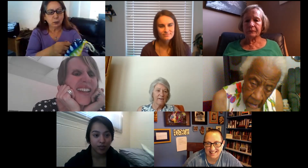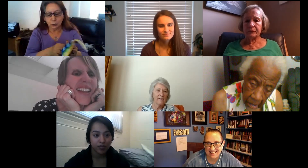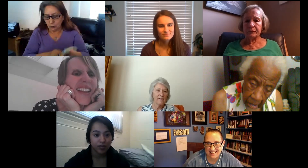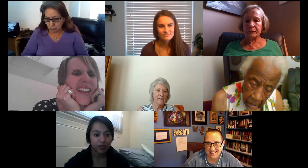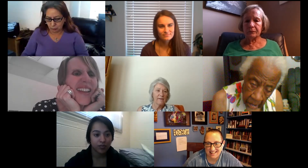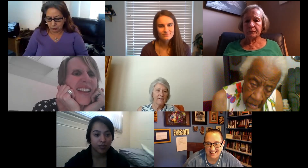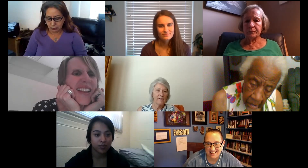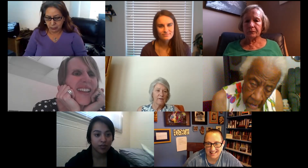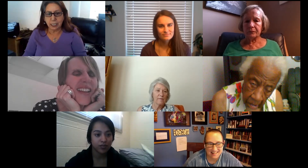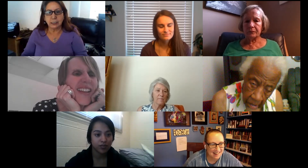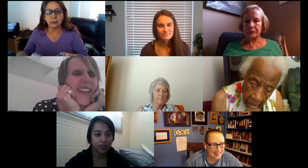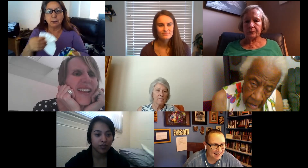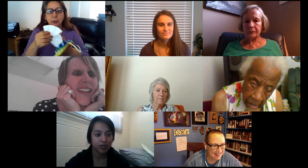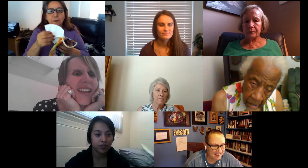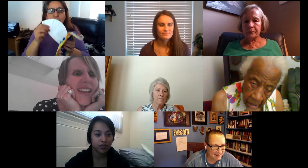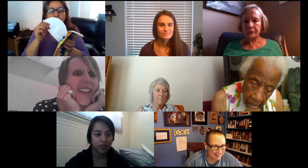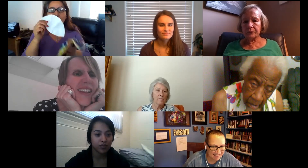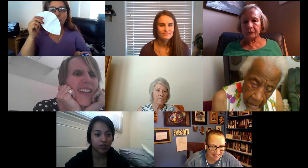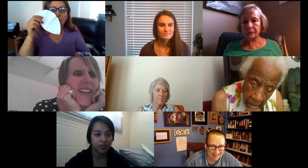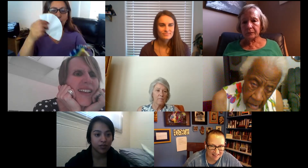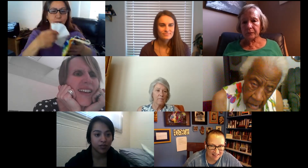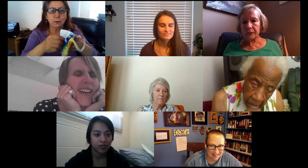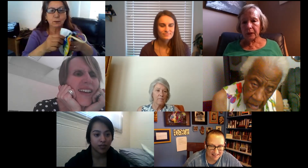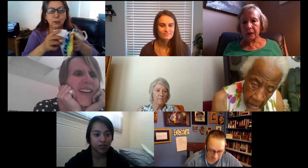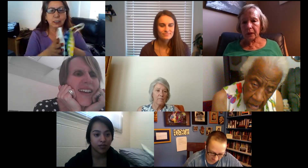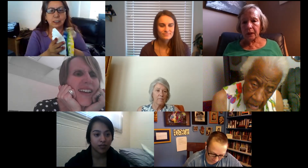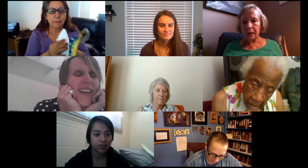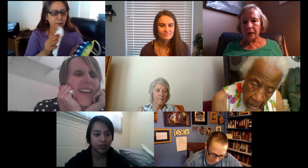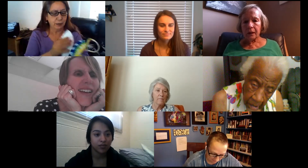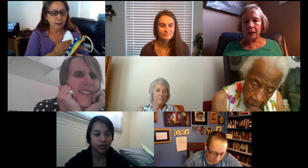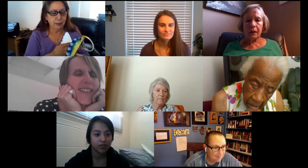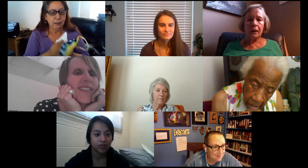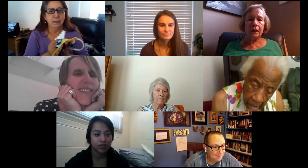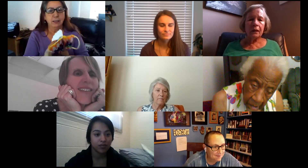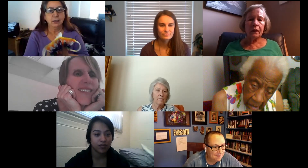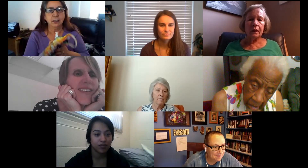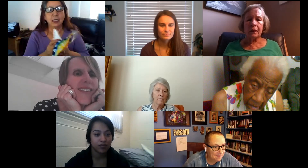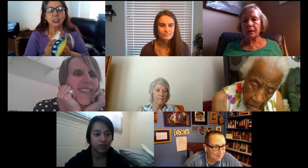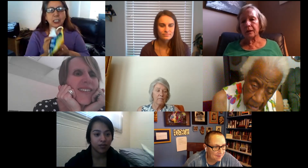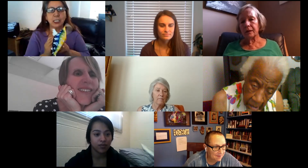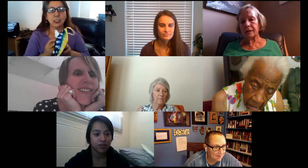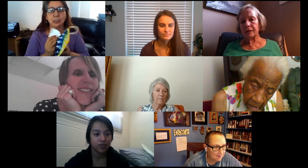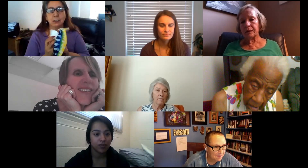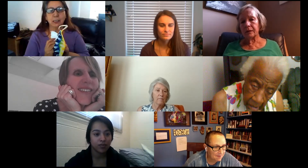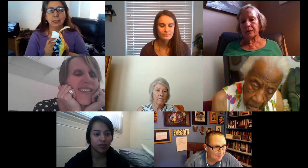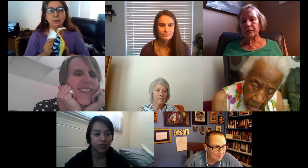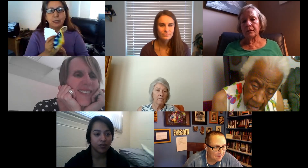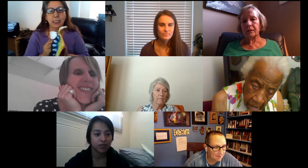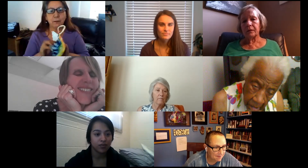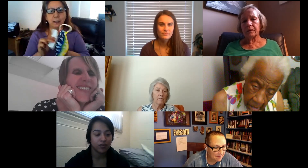hole, so they put a coffee filter for you can change it every day with